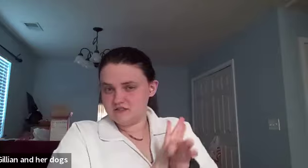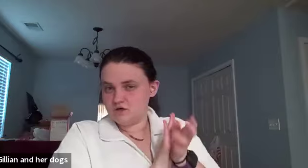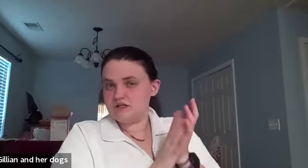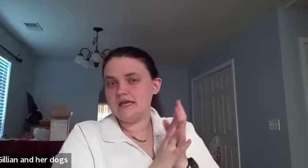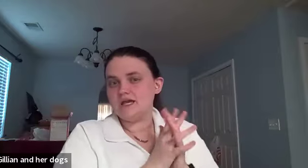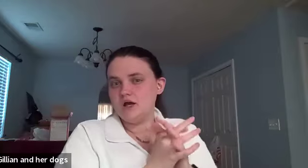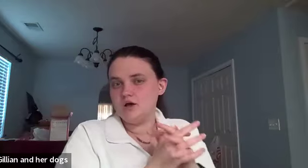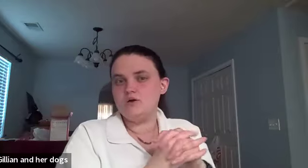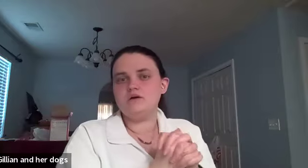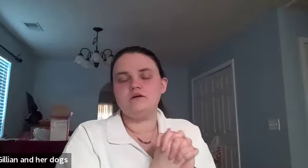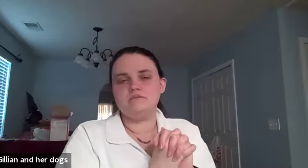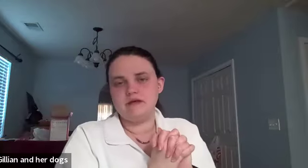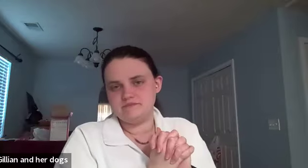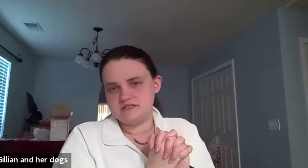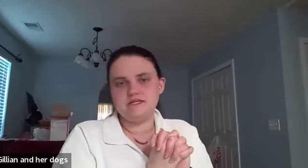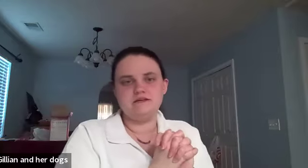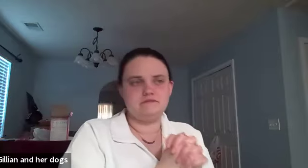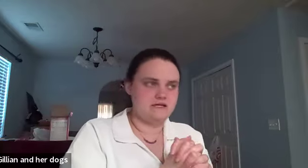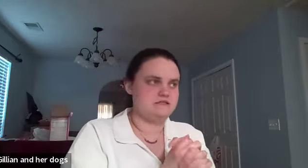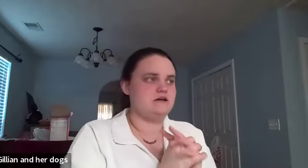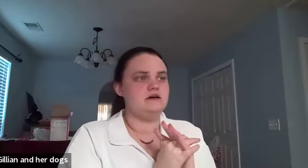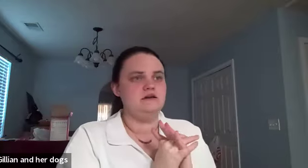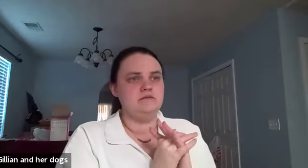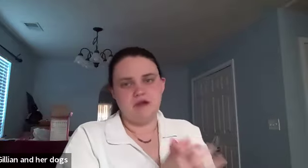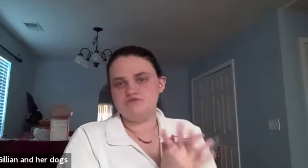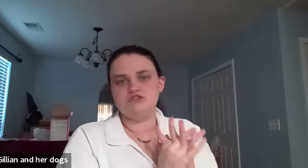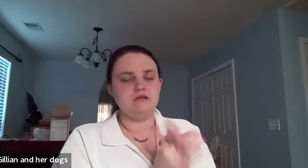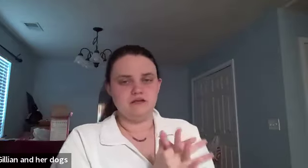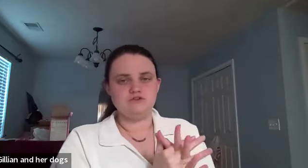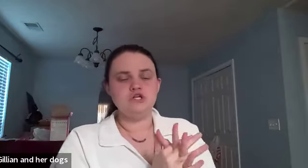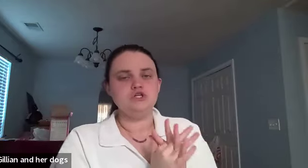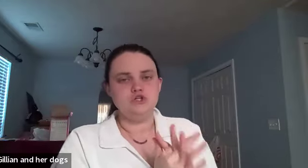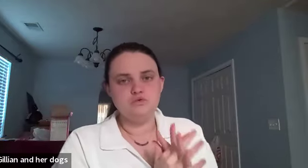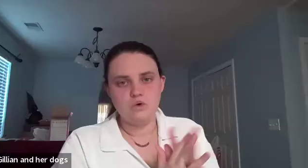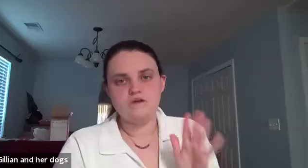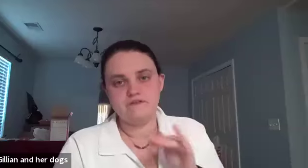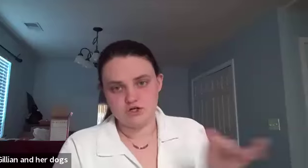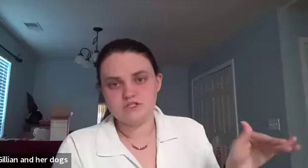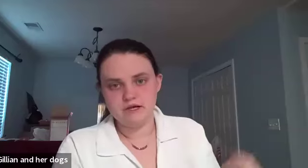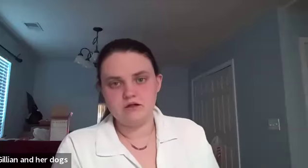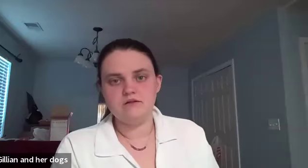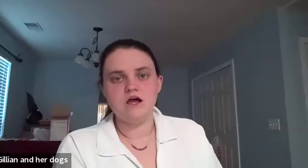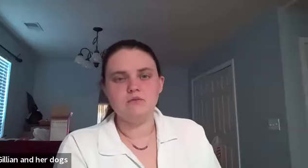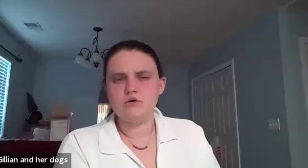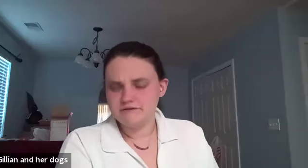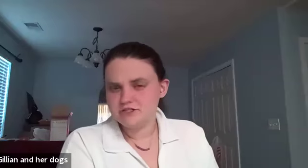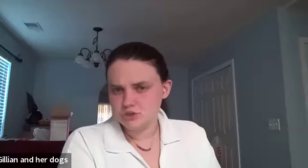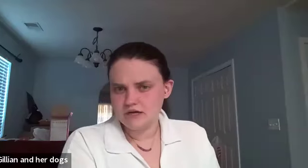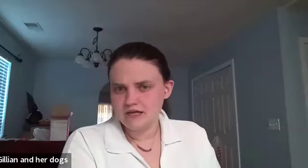kinds of soda like Coke, Pepsi, Fanta, Mountain Dew, any of those, you would finger spell, or even